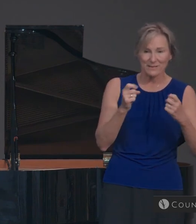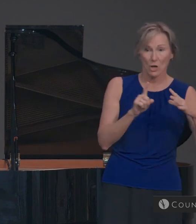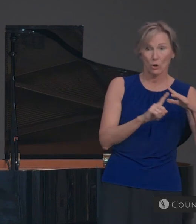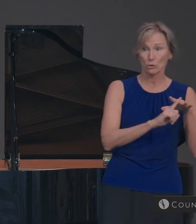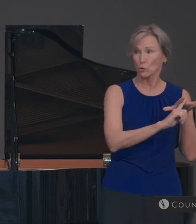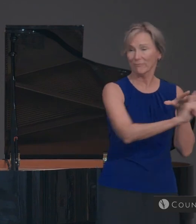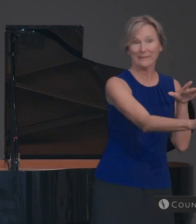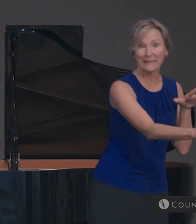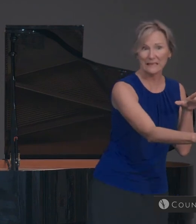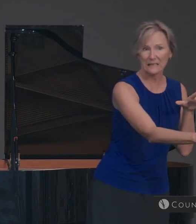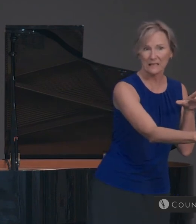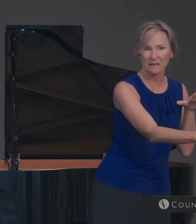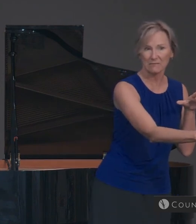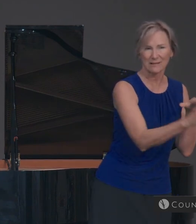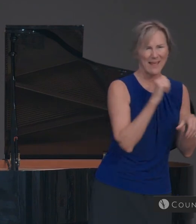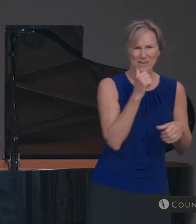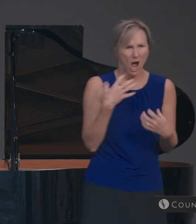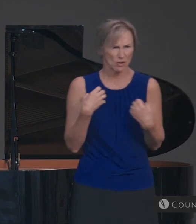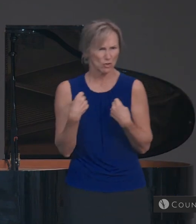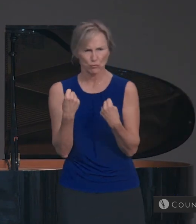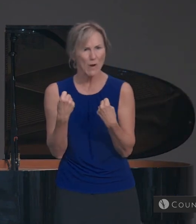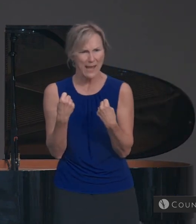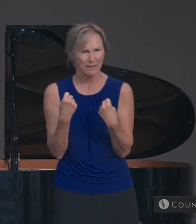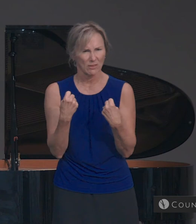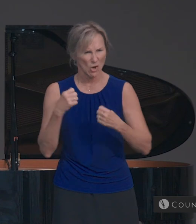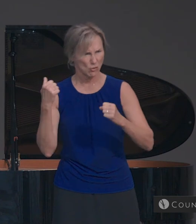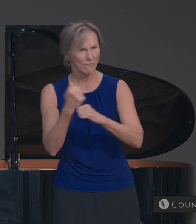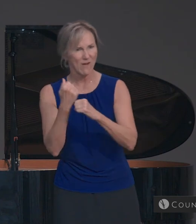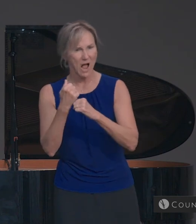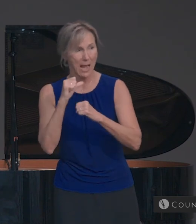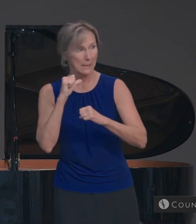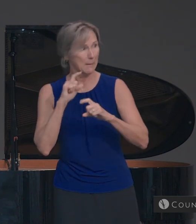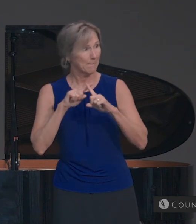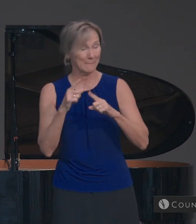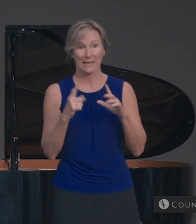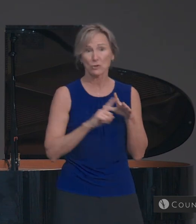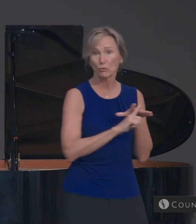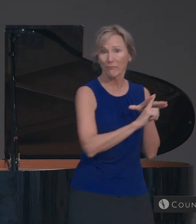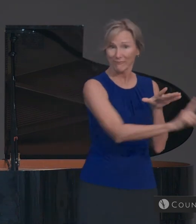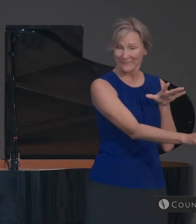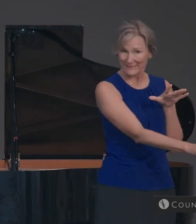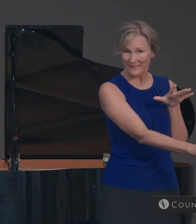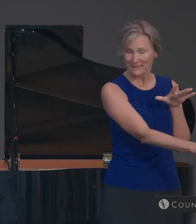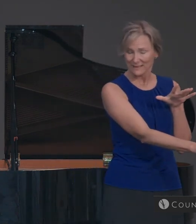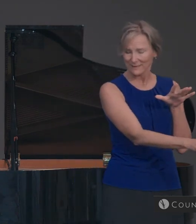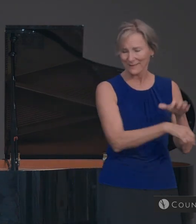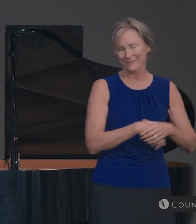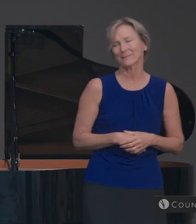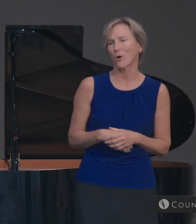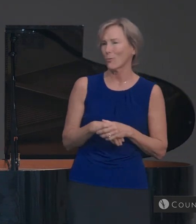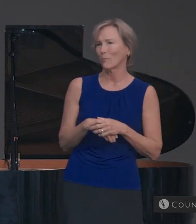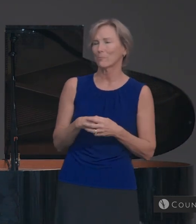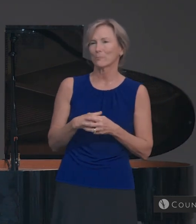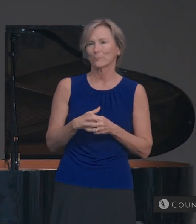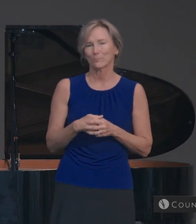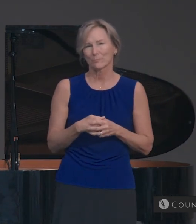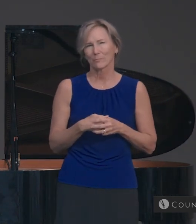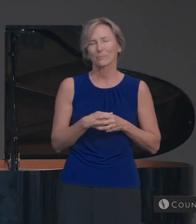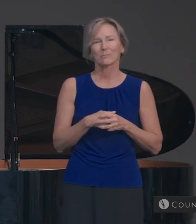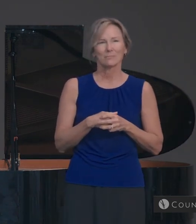as quick as they could. No sense in getting burned. That's exactly what's going on in the beginning of